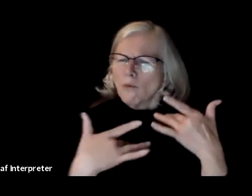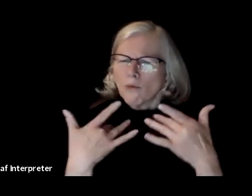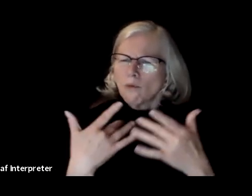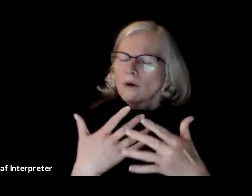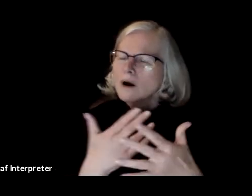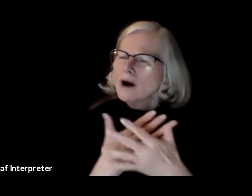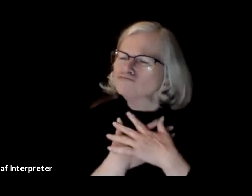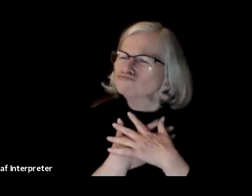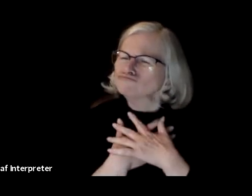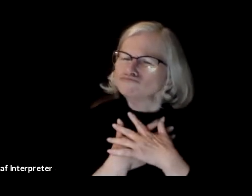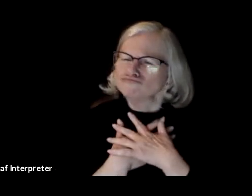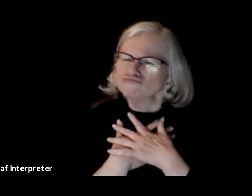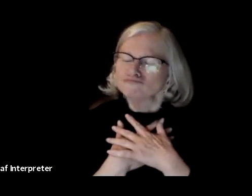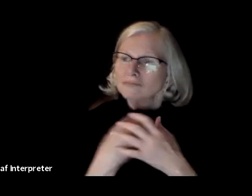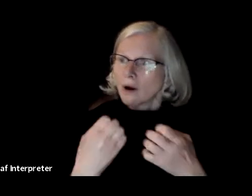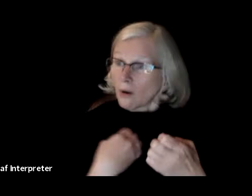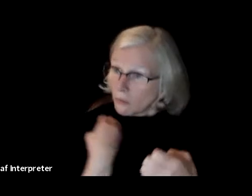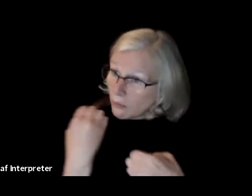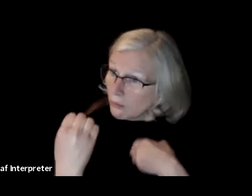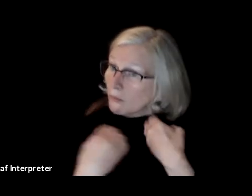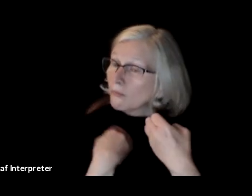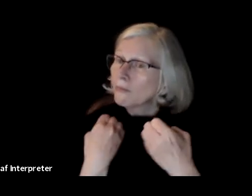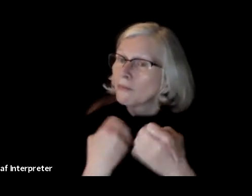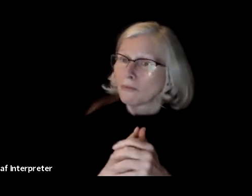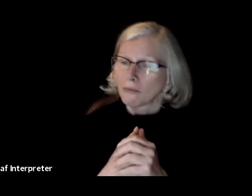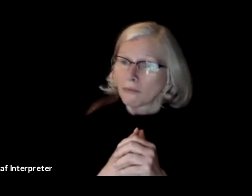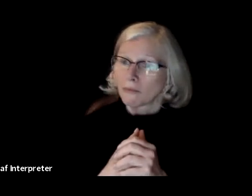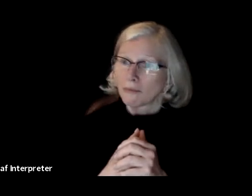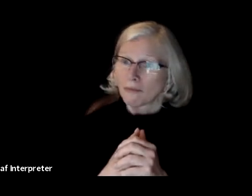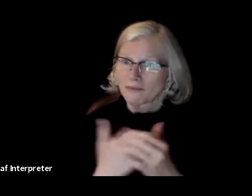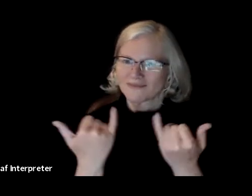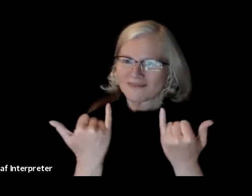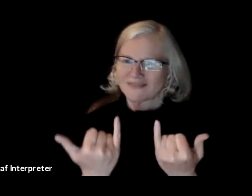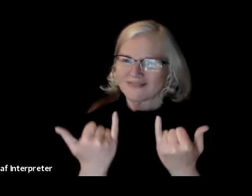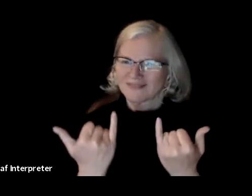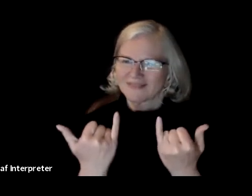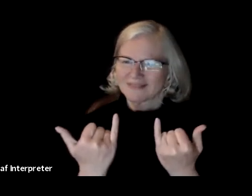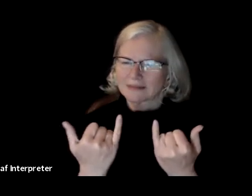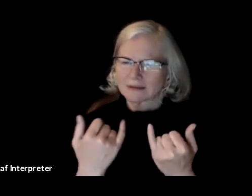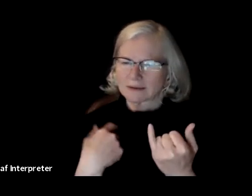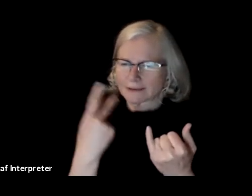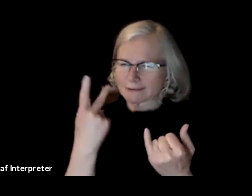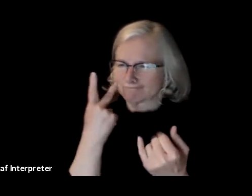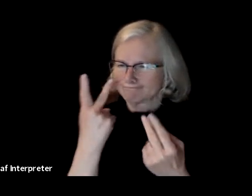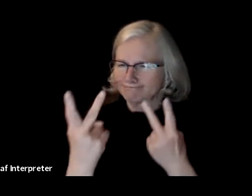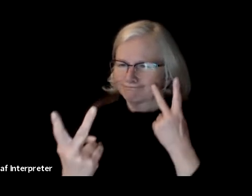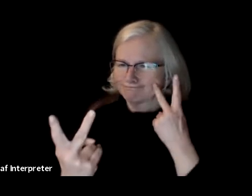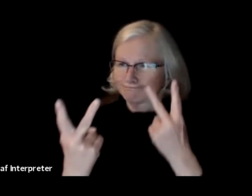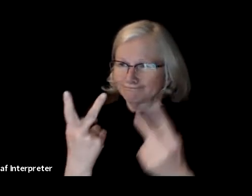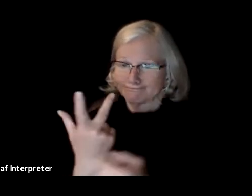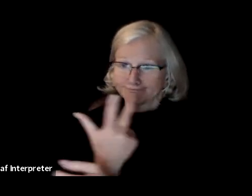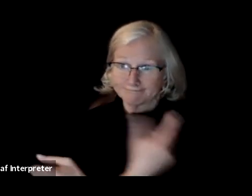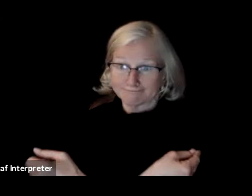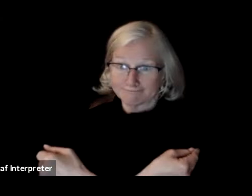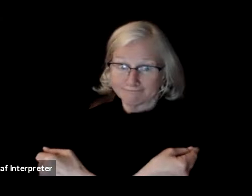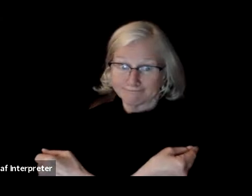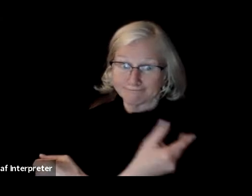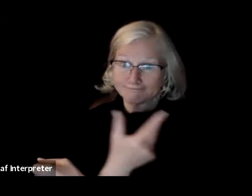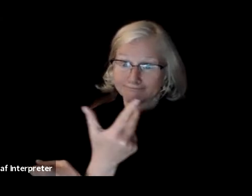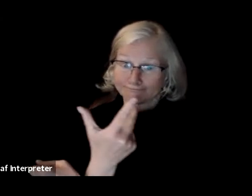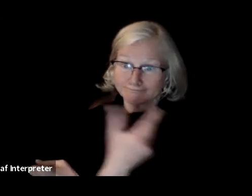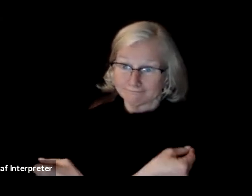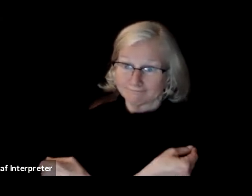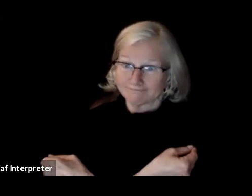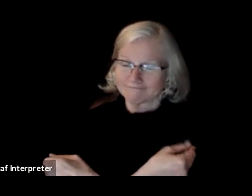and staff alike. And now we can begin to see the results of that vaccination in our falling case rates and